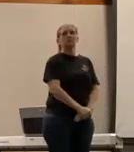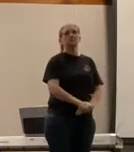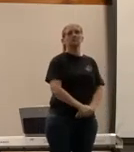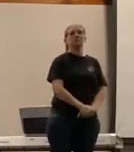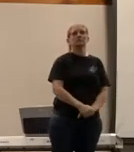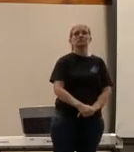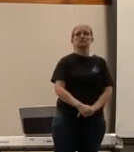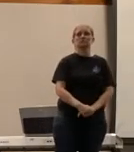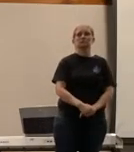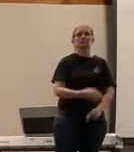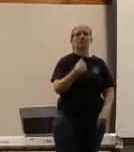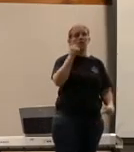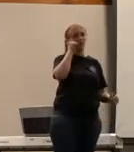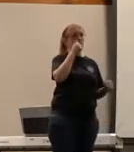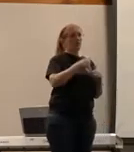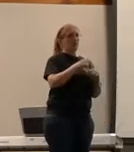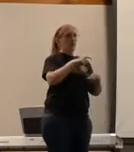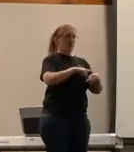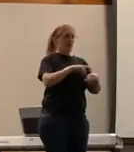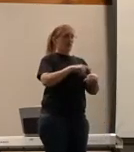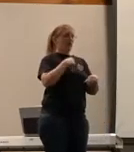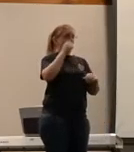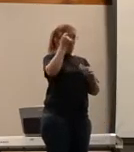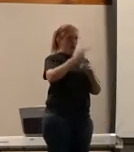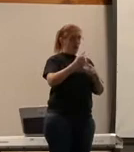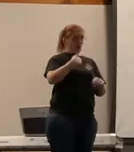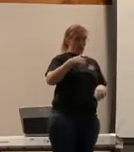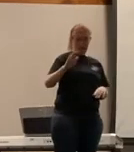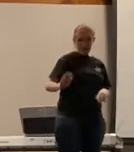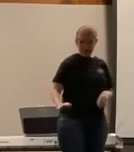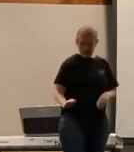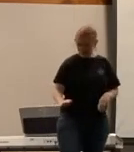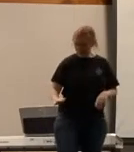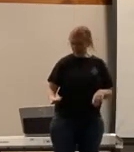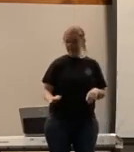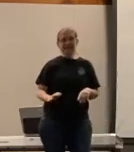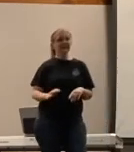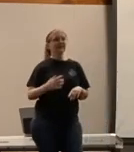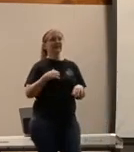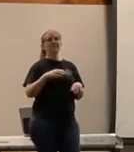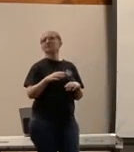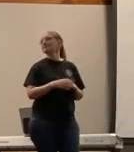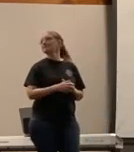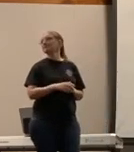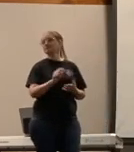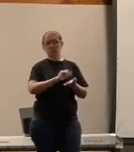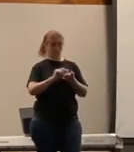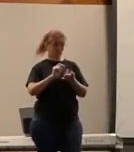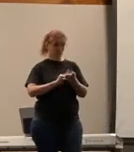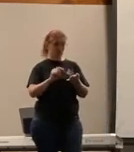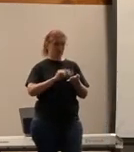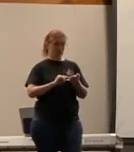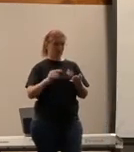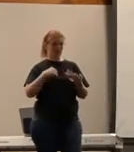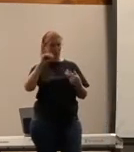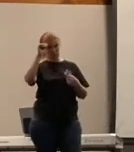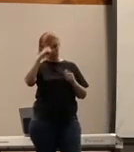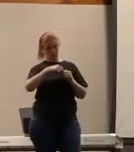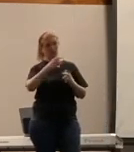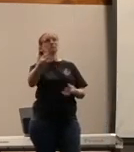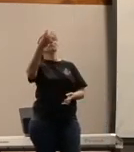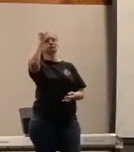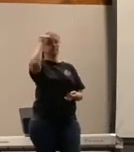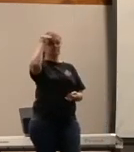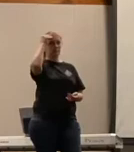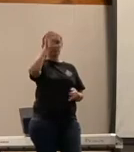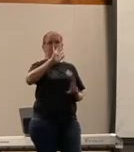I remember a time when my brother and I, when we were little, it is so funny, when I was writing this out, this thing, this incident in my life kept coming